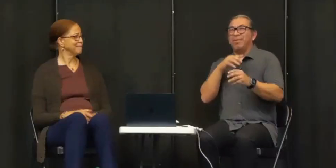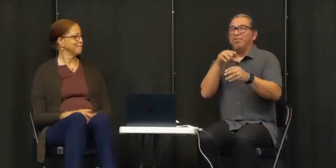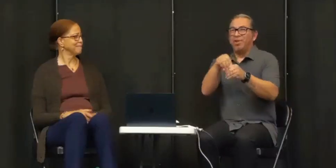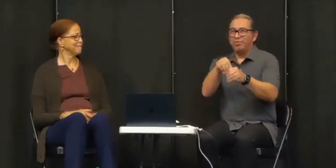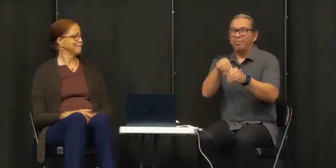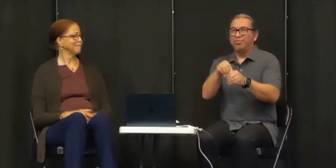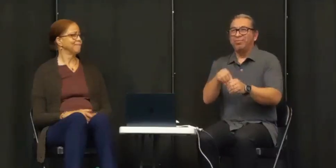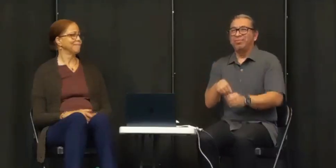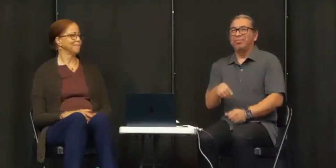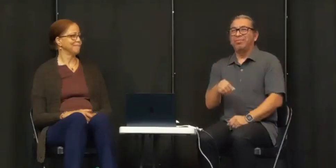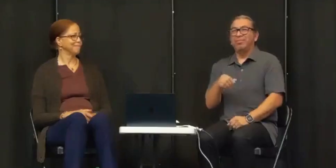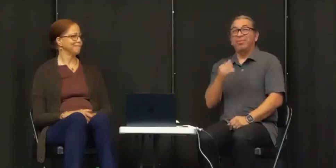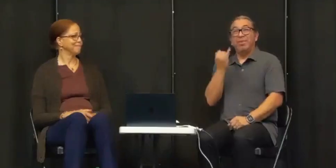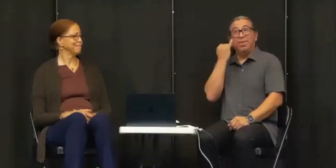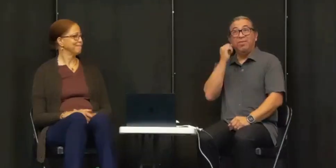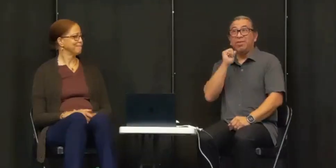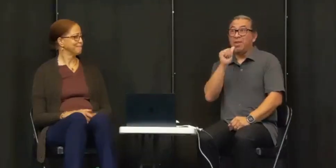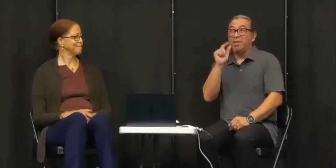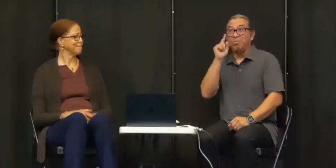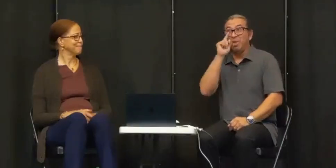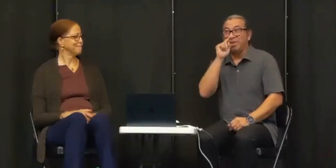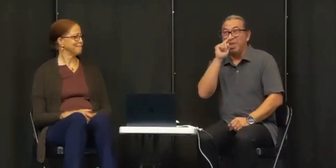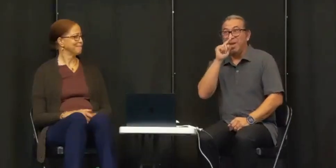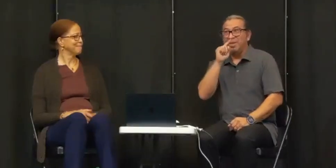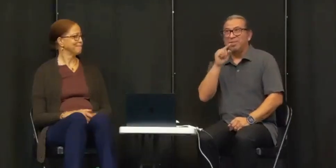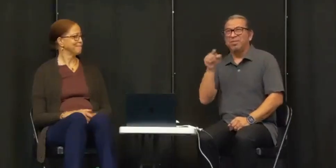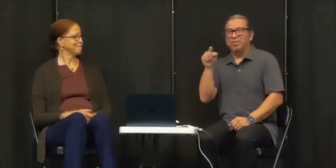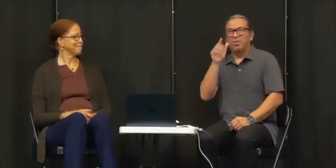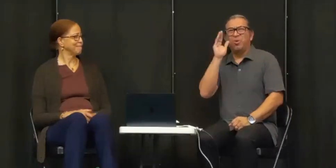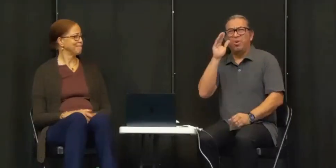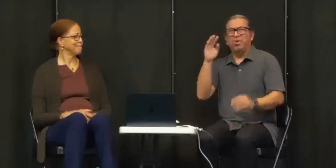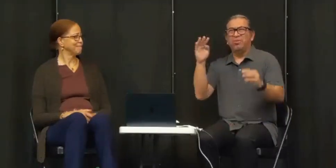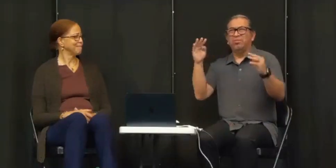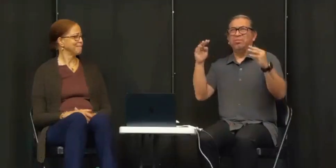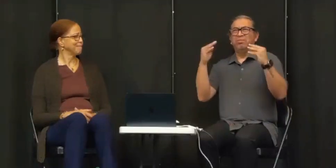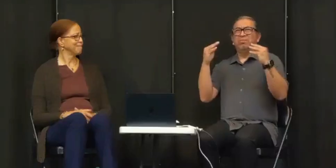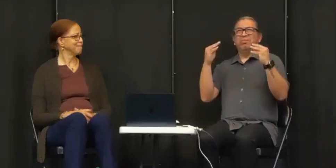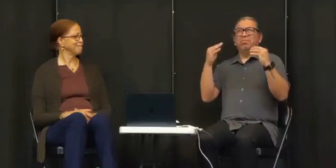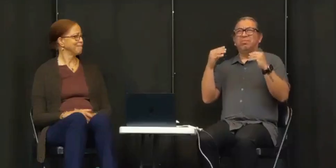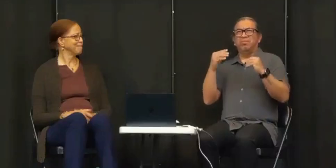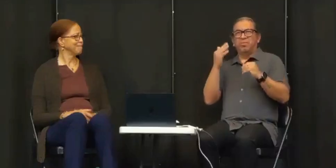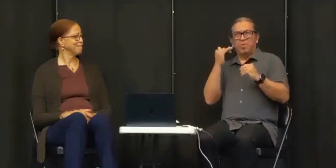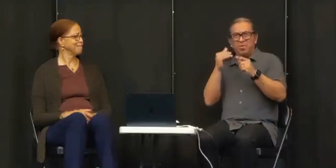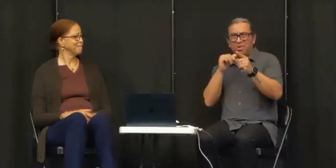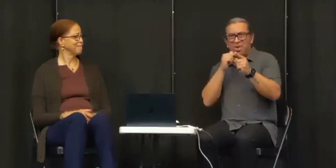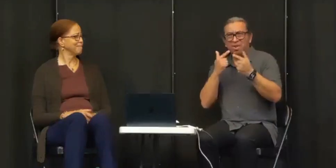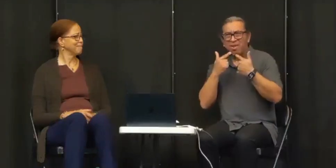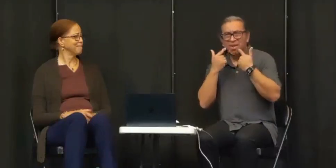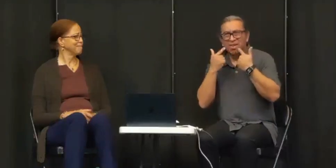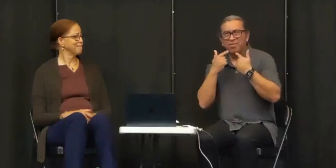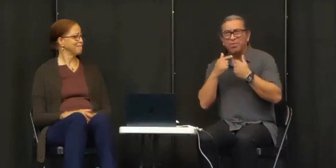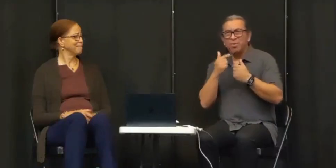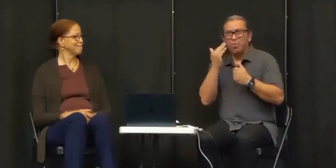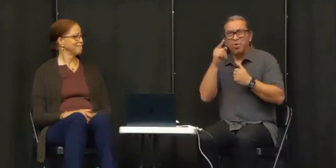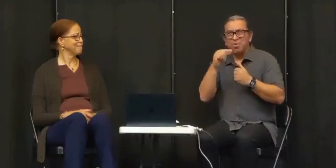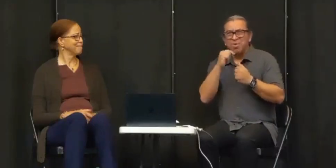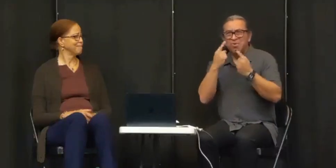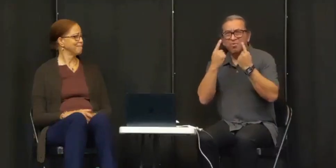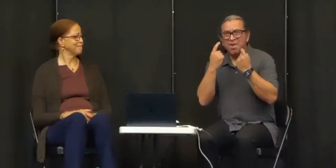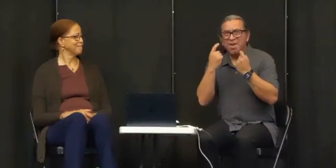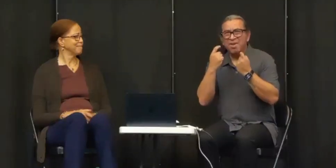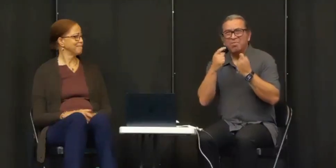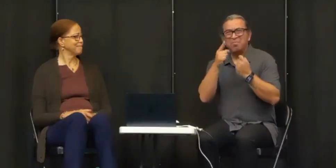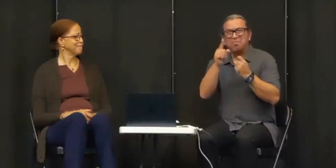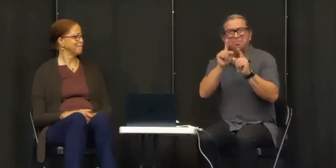that we're participating in the situation that's going on. If we don't pretend, they all look. Why aren't you laughing?